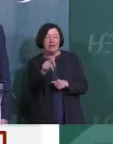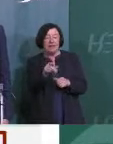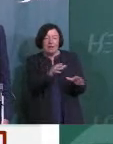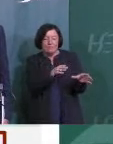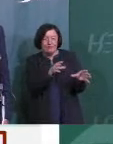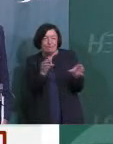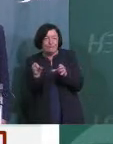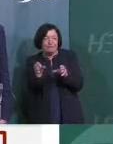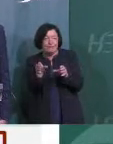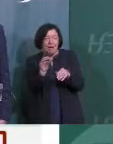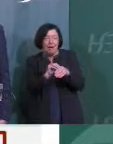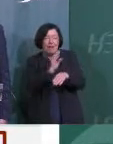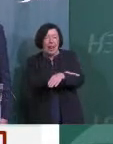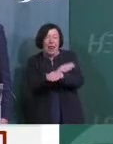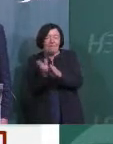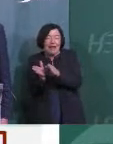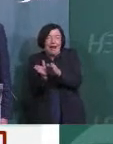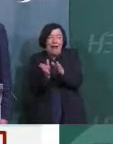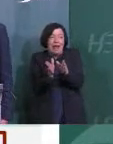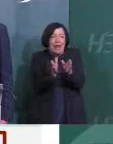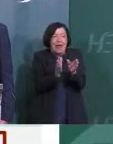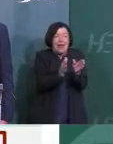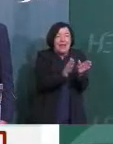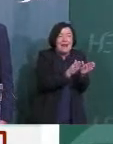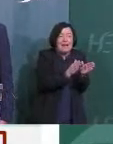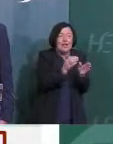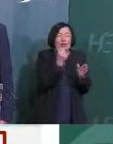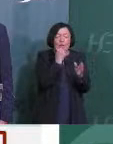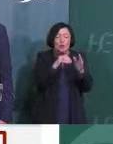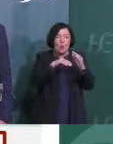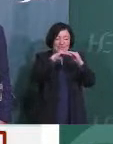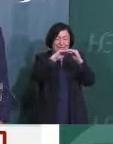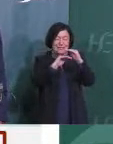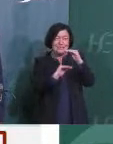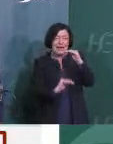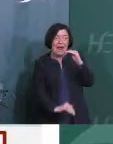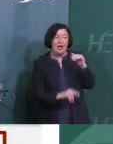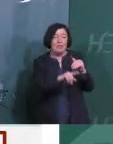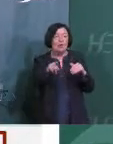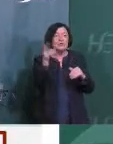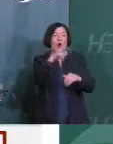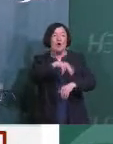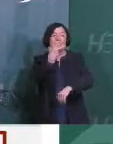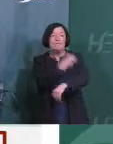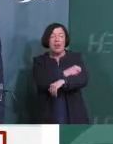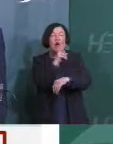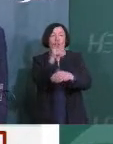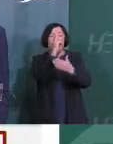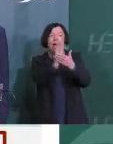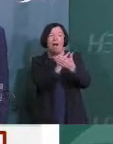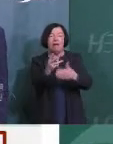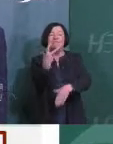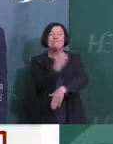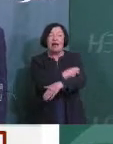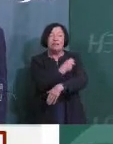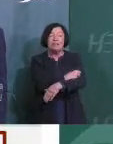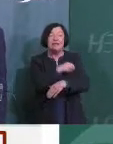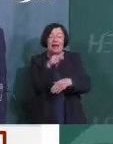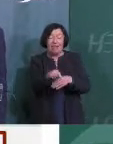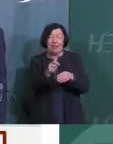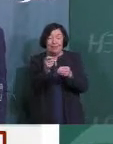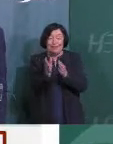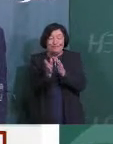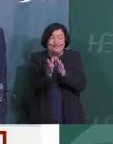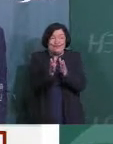shift left, a definitive shift left of cases going down towards those who are unvaccinated or partly vaccinated. And that shift